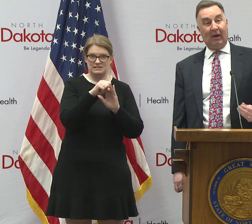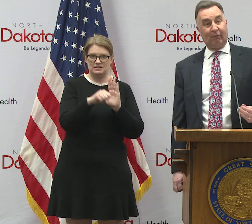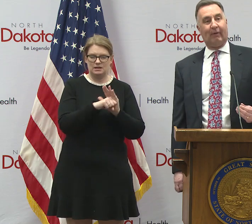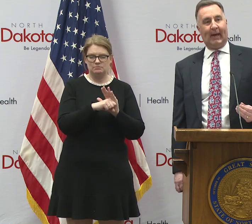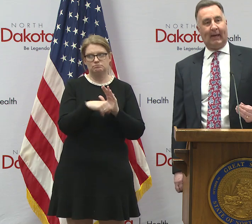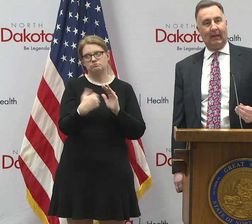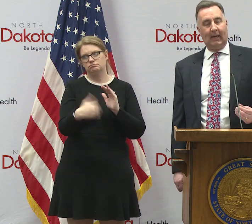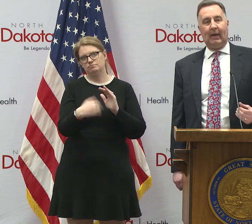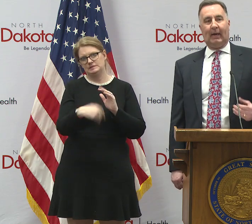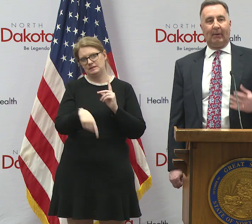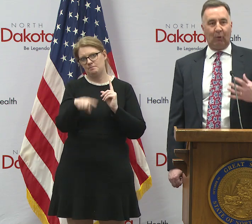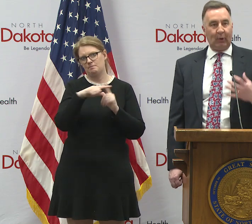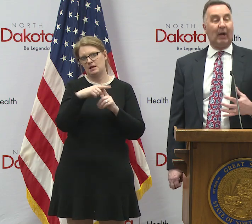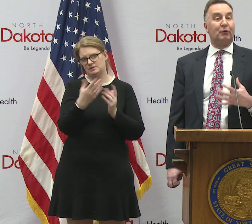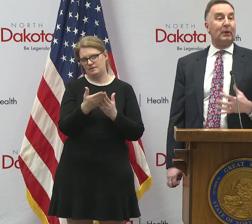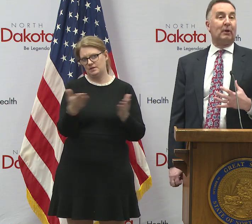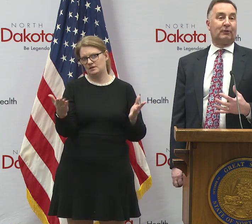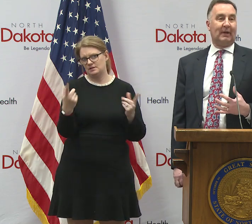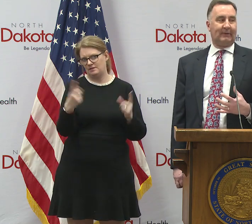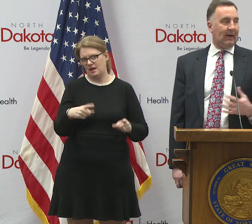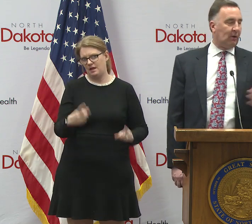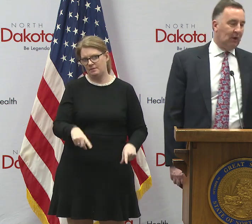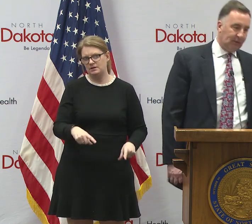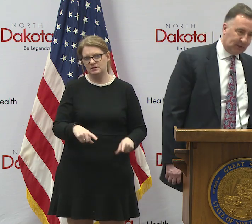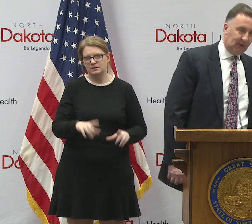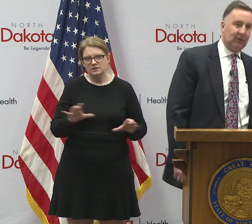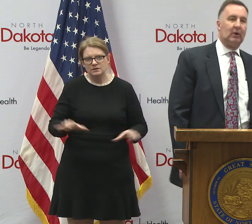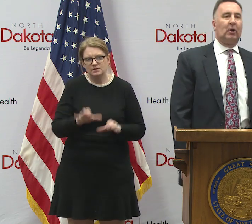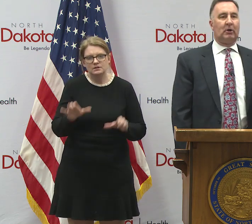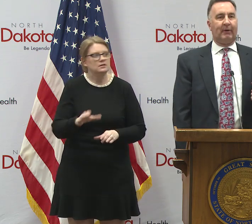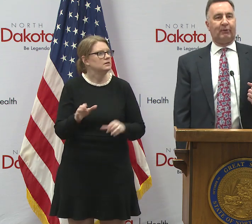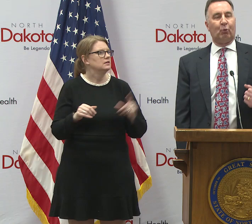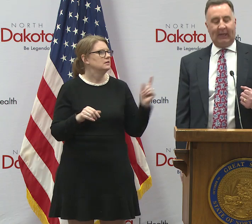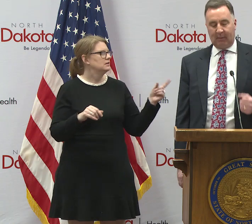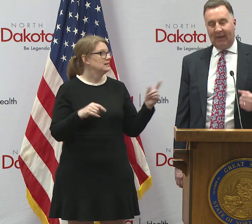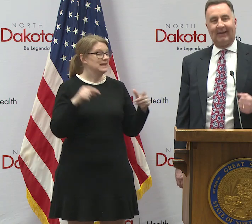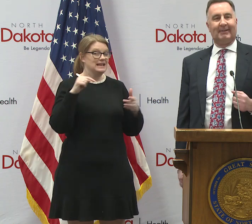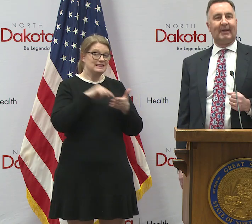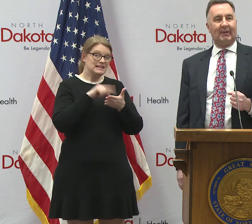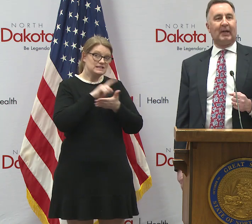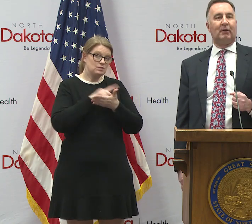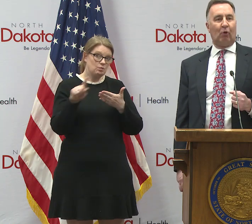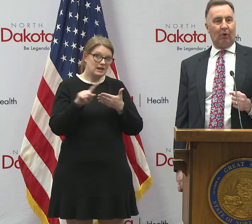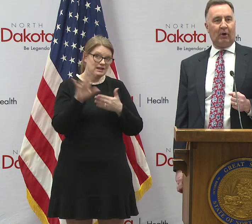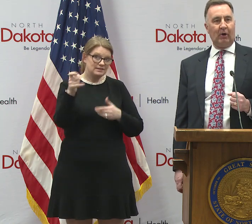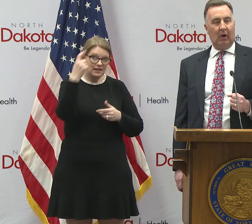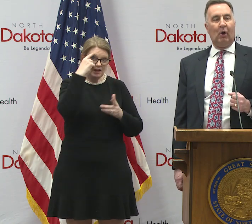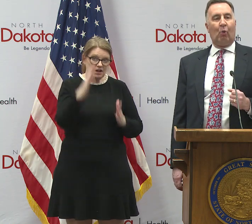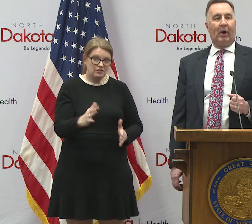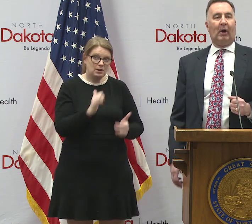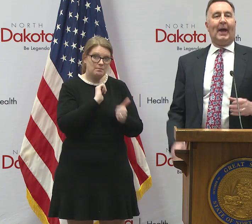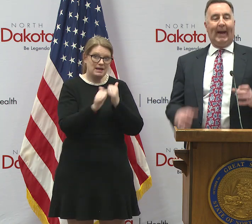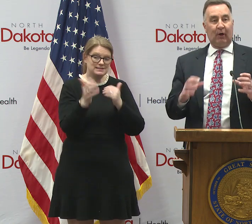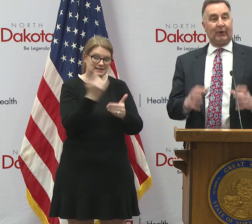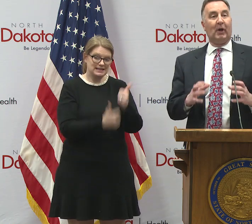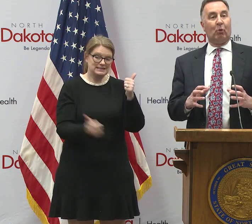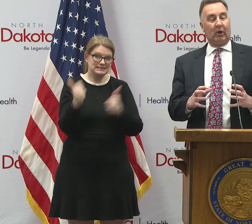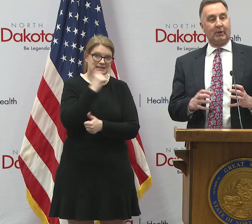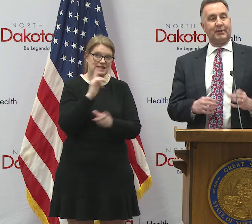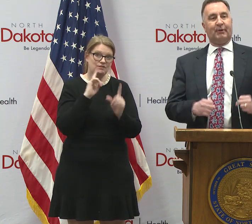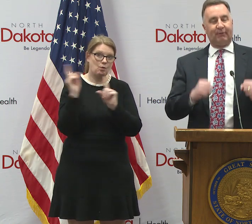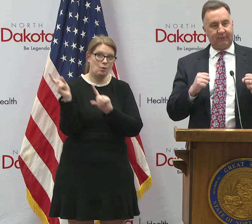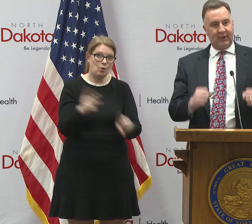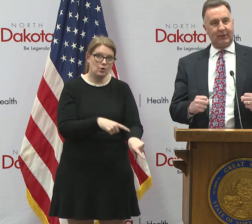us prepare for that, and we are doing those things now. The governor earlier this week passed an executive order where